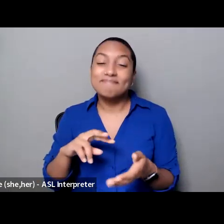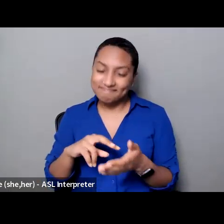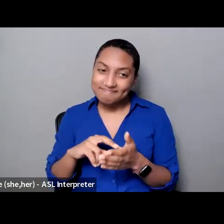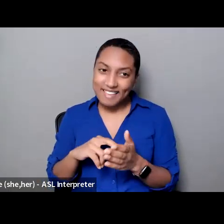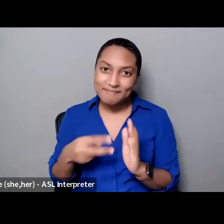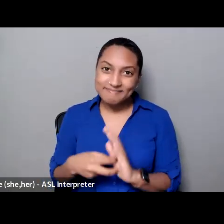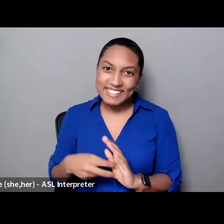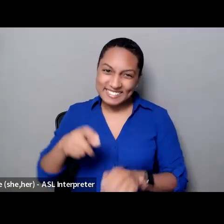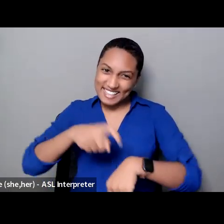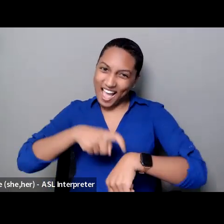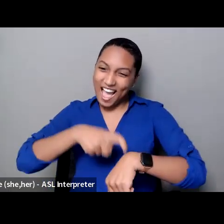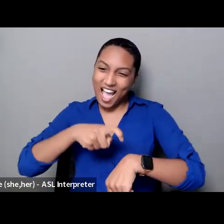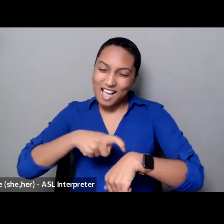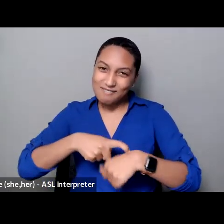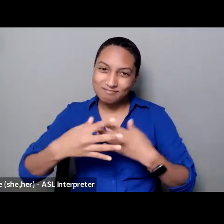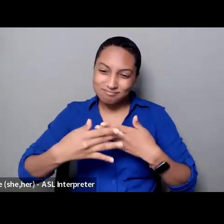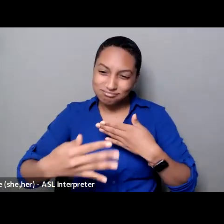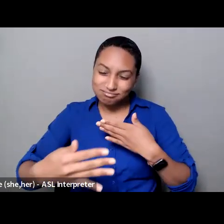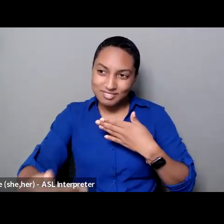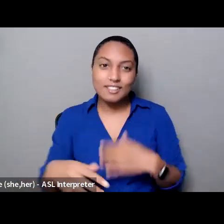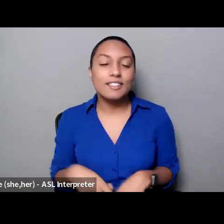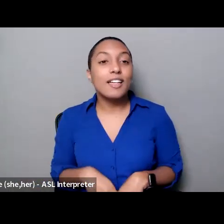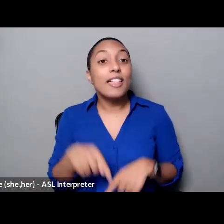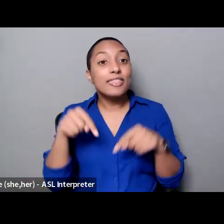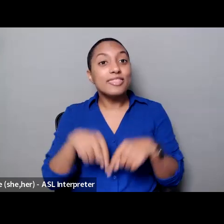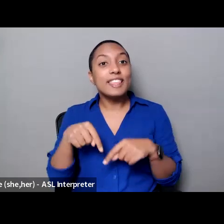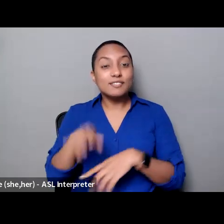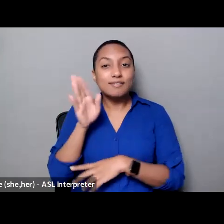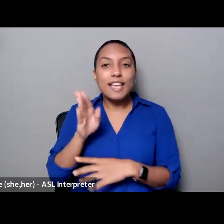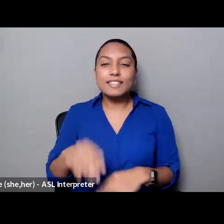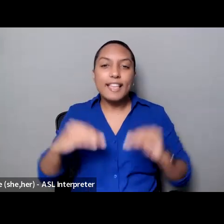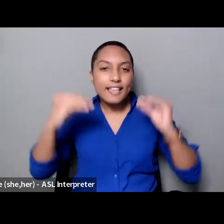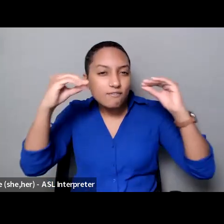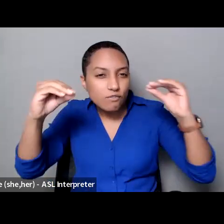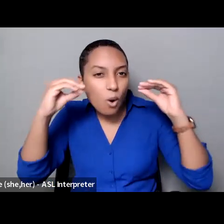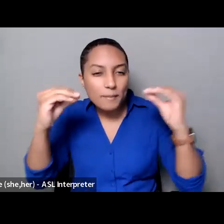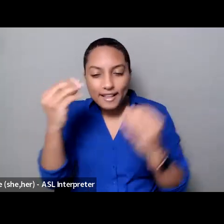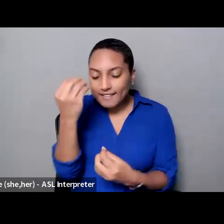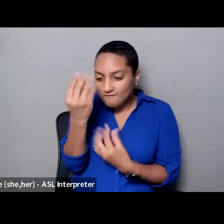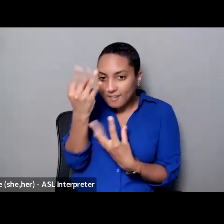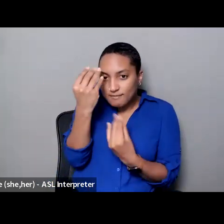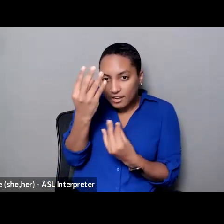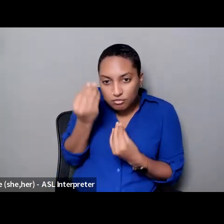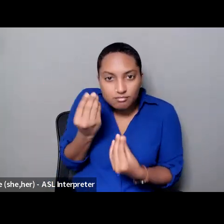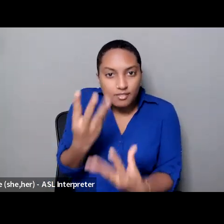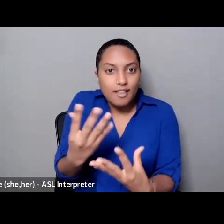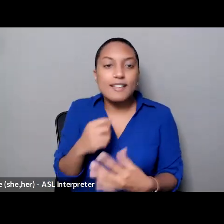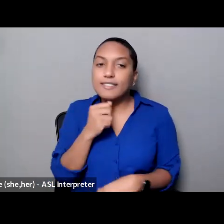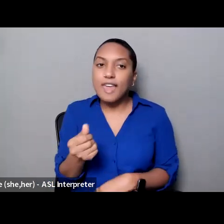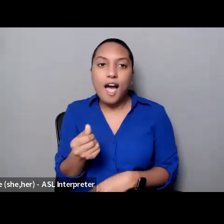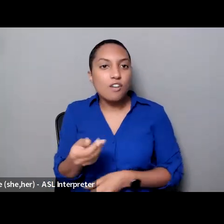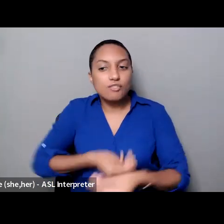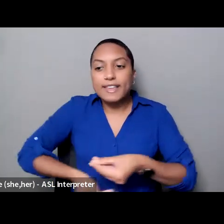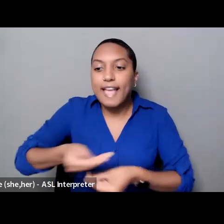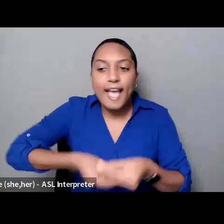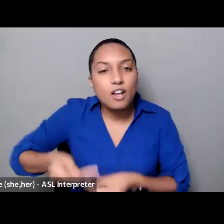transformative and not transactional. And I see too many organizations looking at this as, okay, for this next year, we're going to get